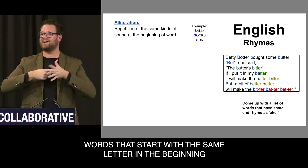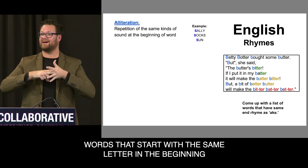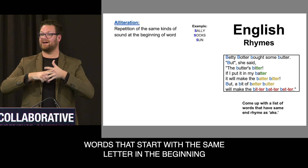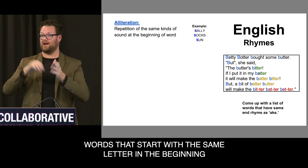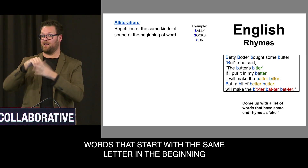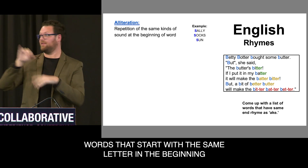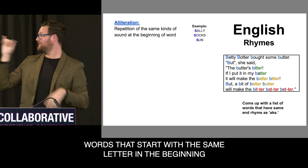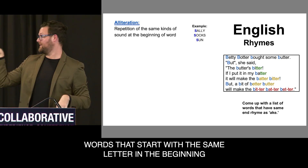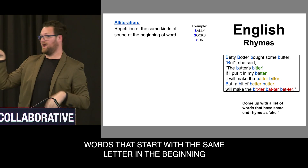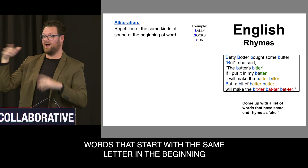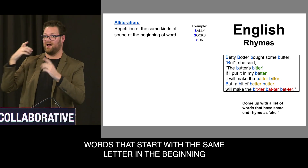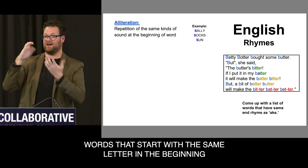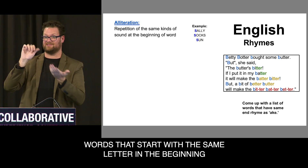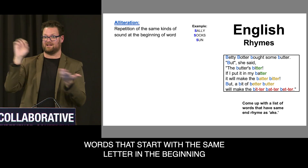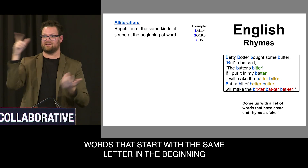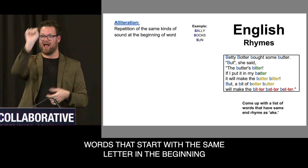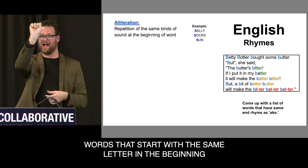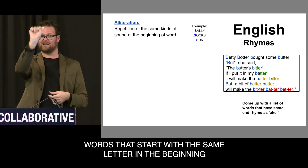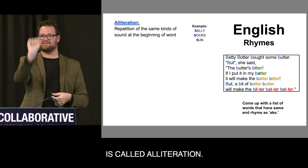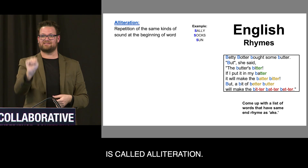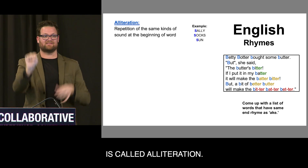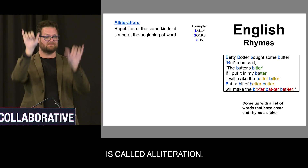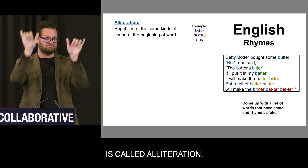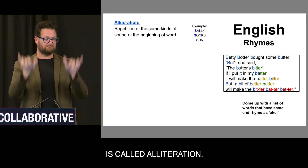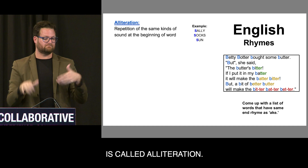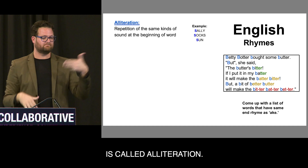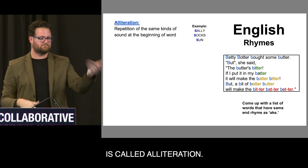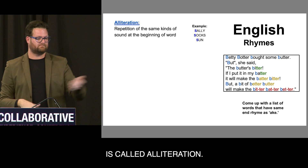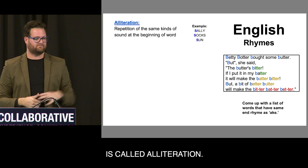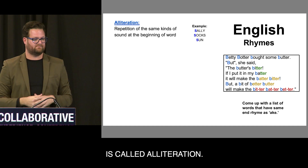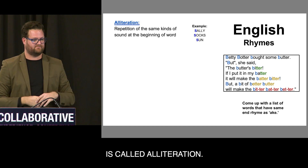words that start with the same letter in the beginning is called alliteration.